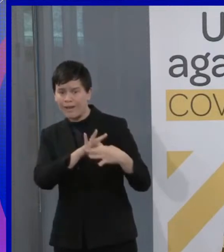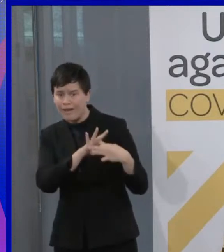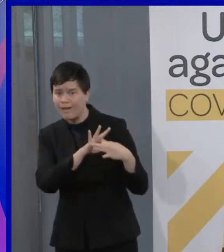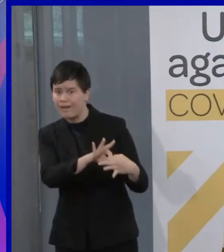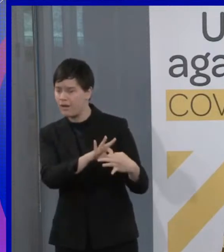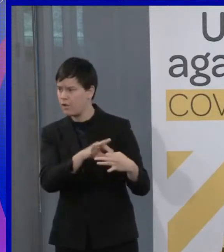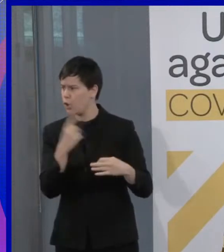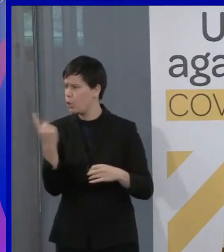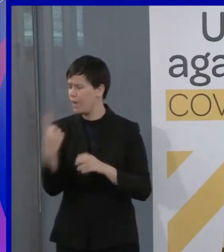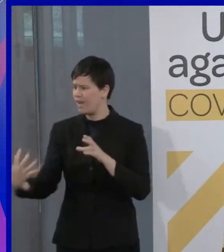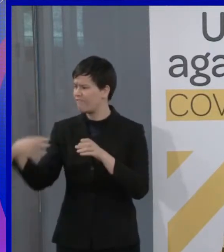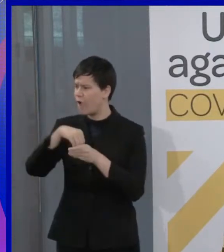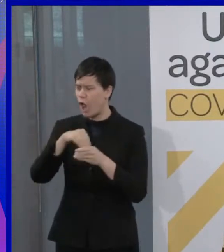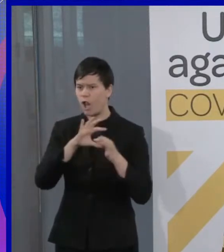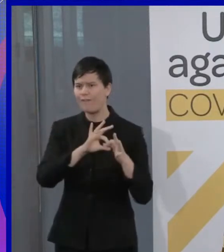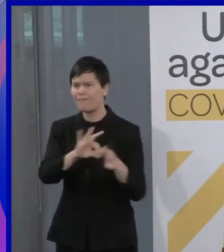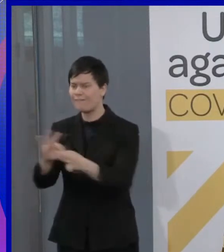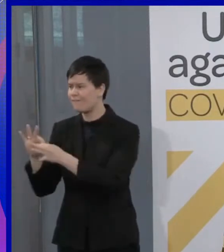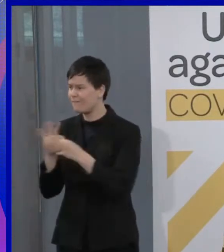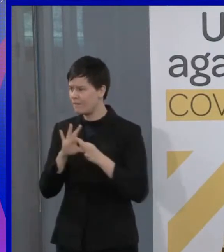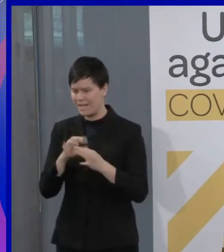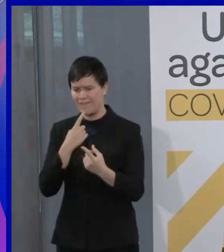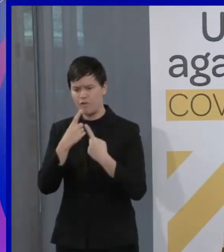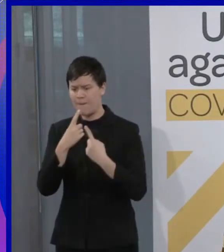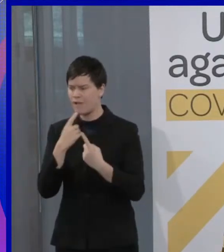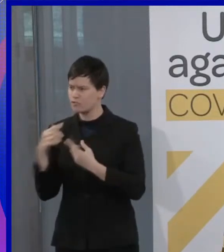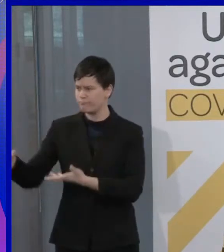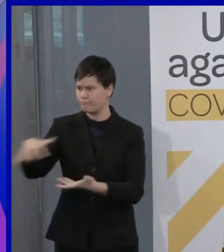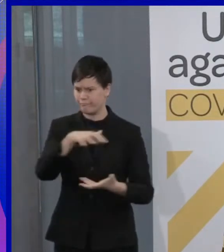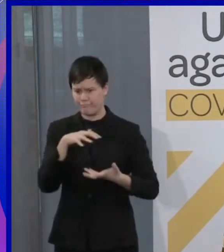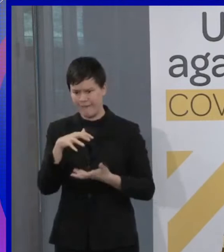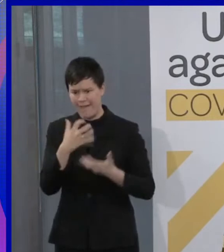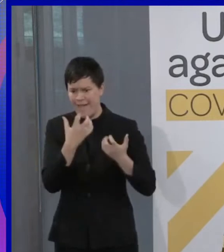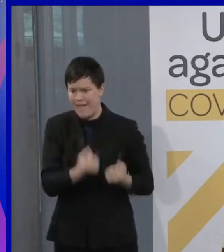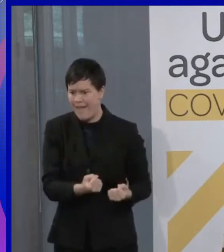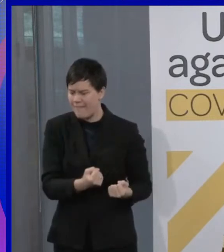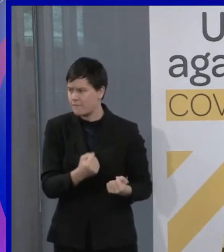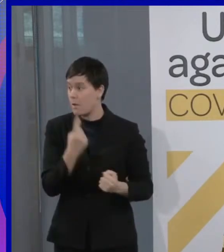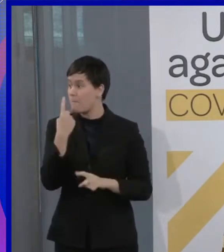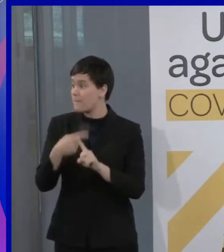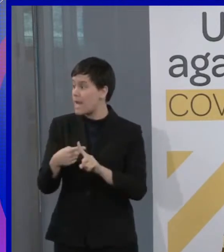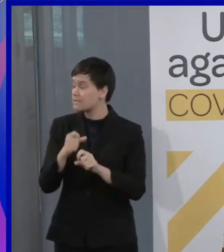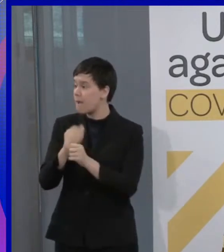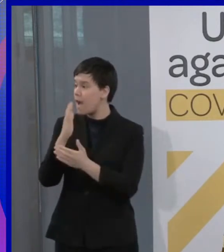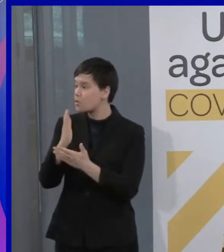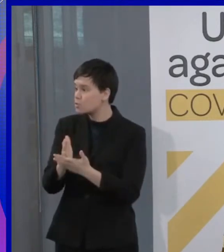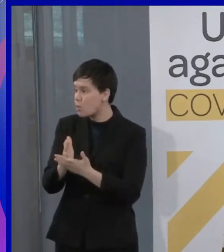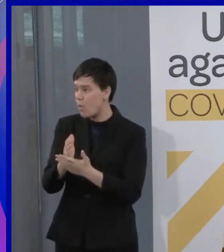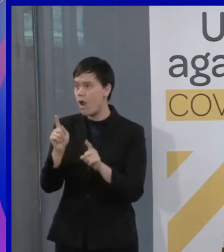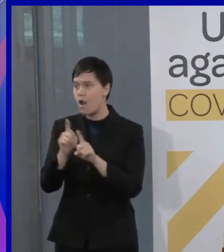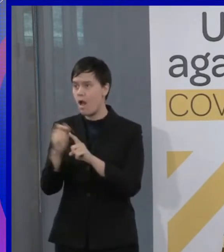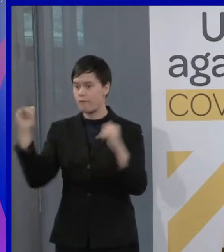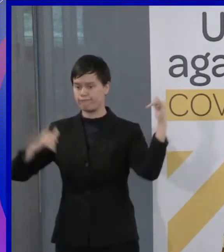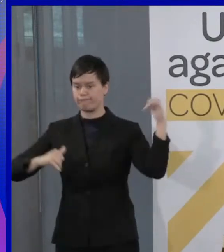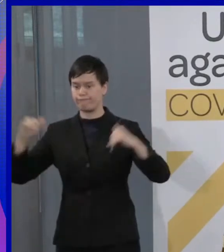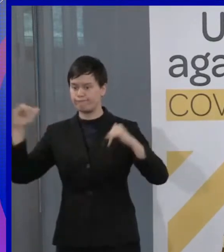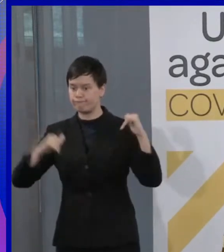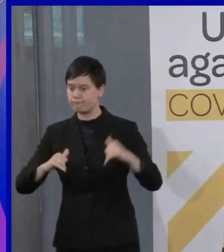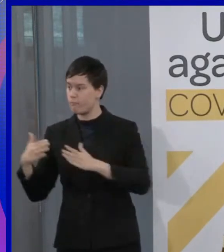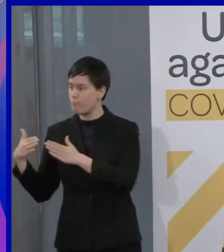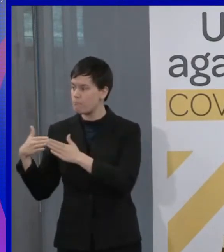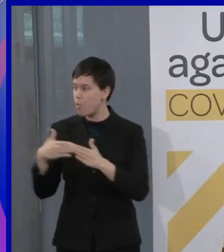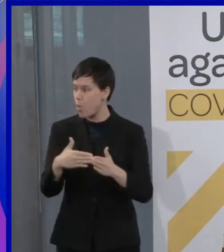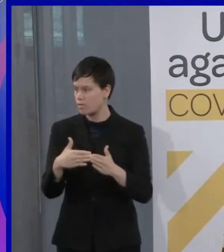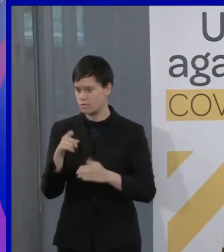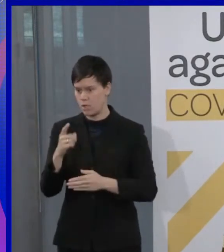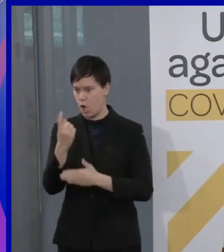roles, making sure we had that information, and ensuring that even those on night shifts or who were off duty could get in for testing as well. And